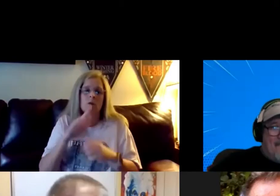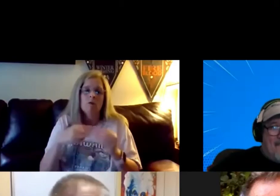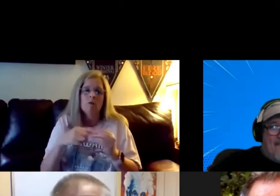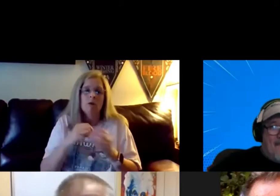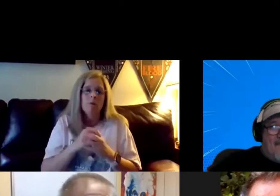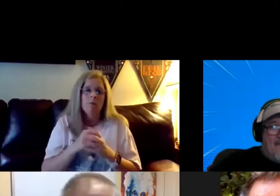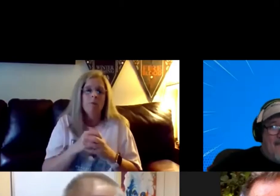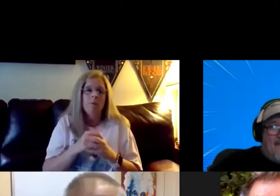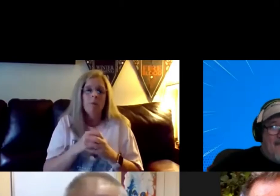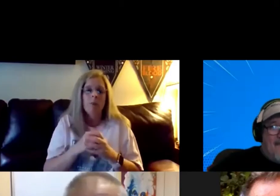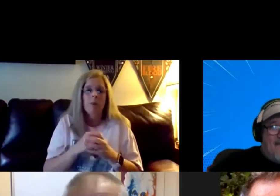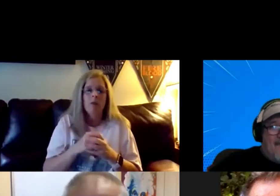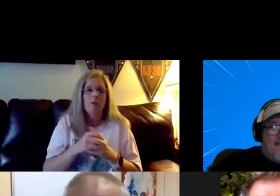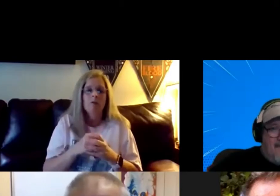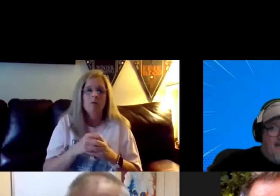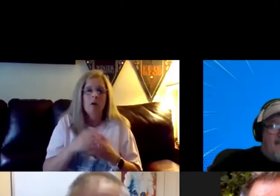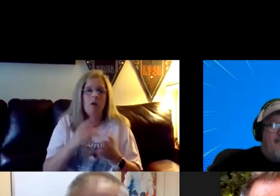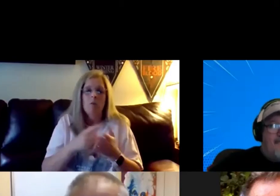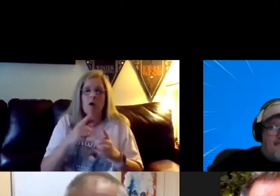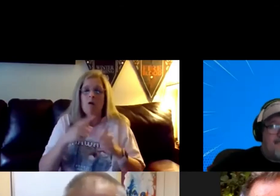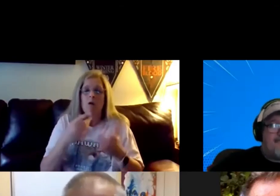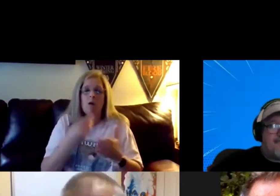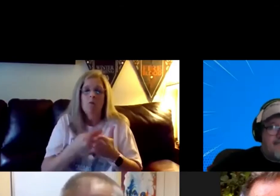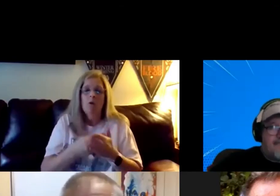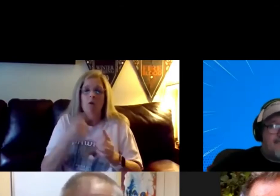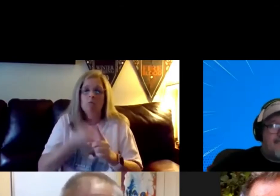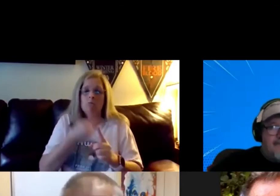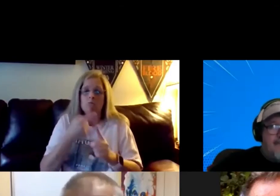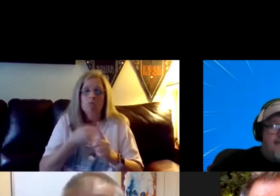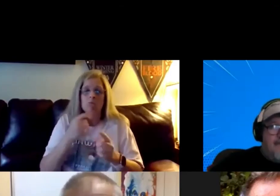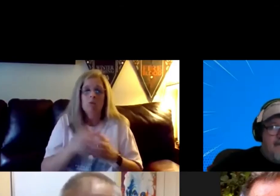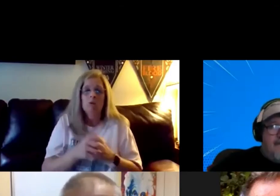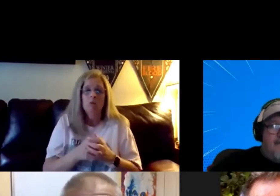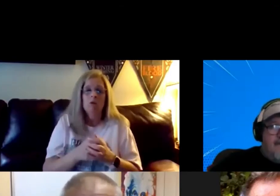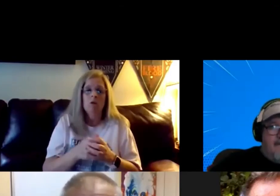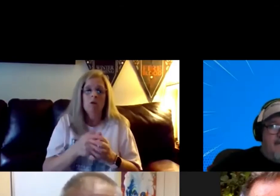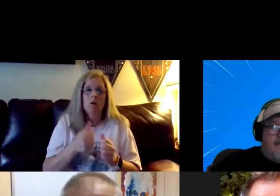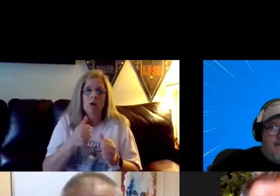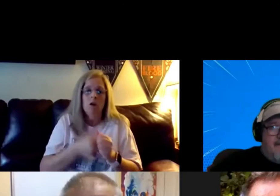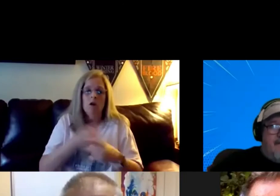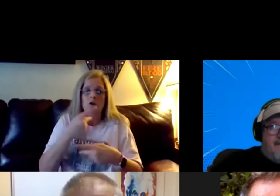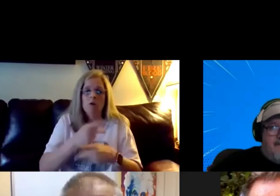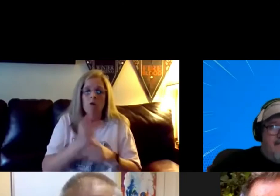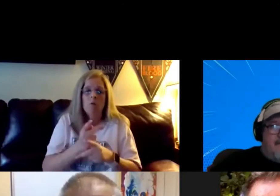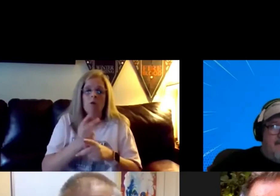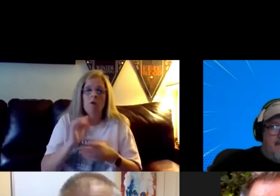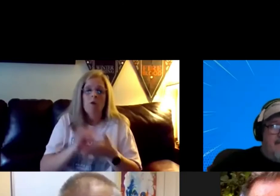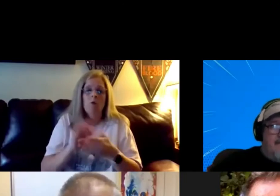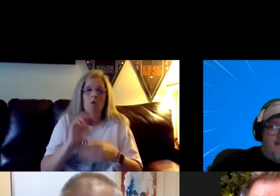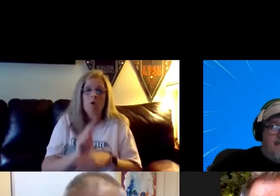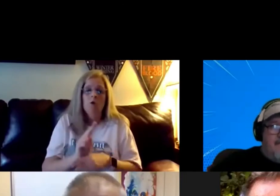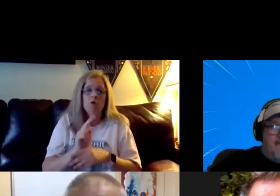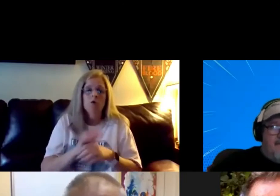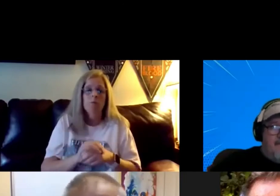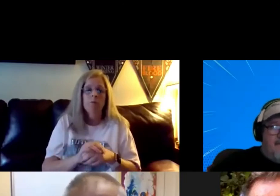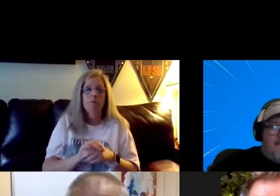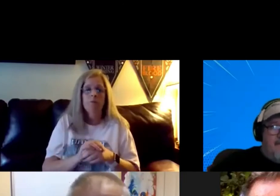know, we were paying quite a lot of money per month for each of these products that we were using, and